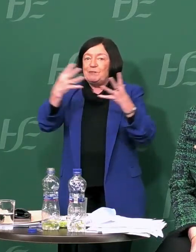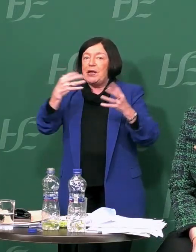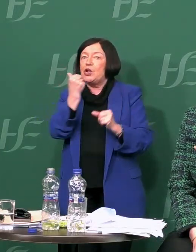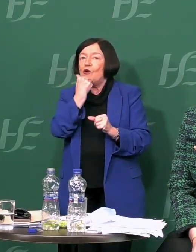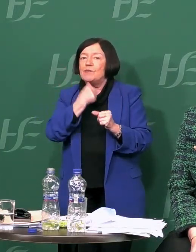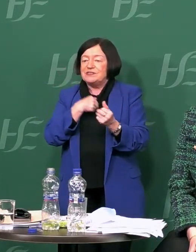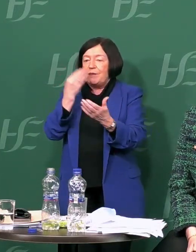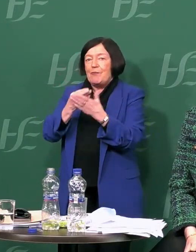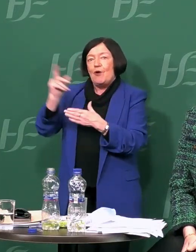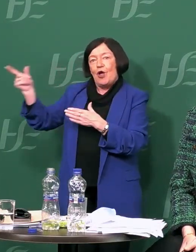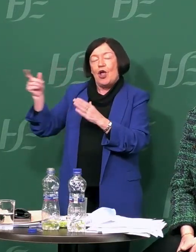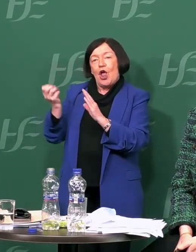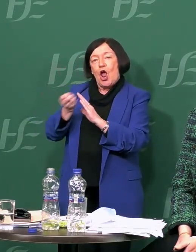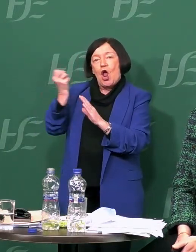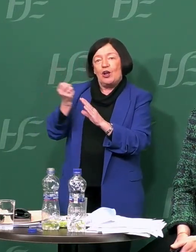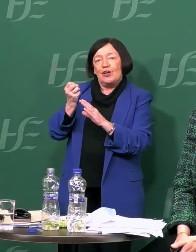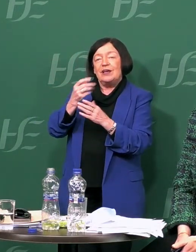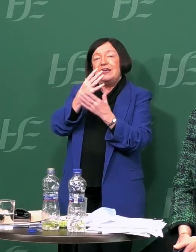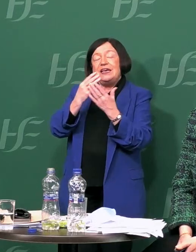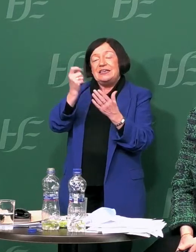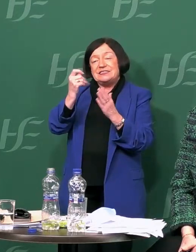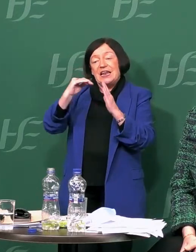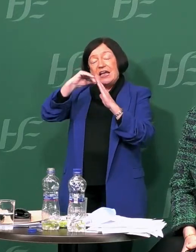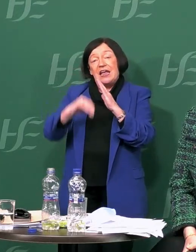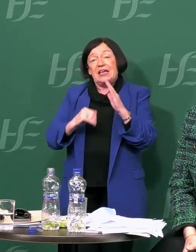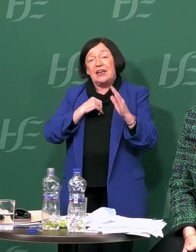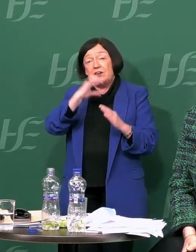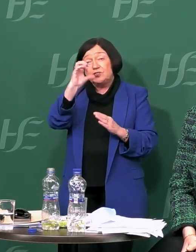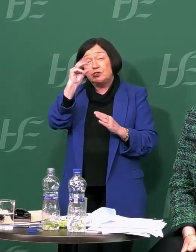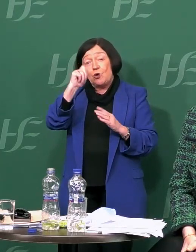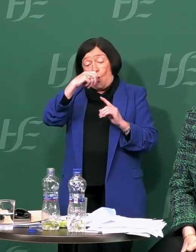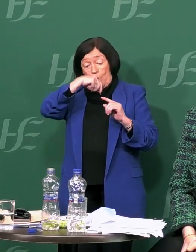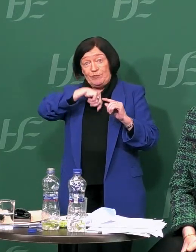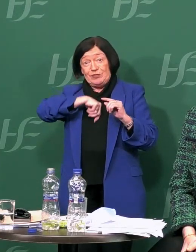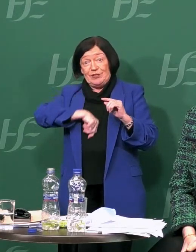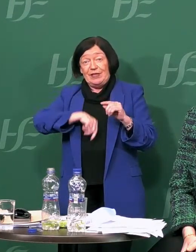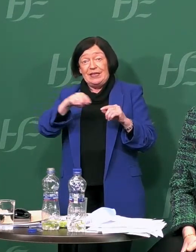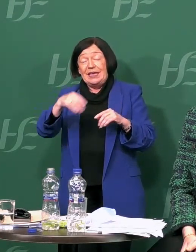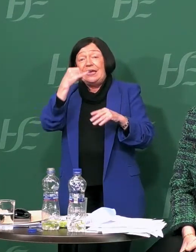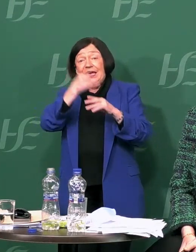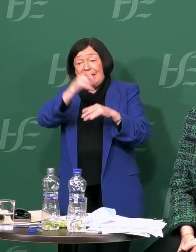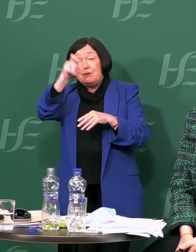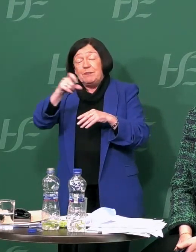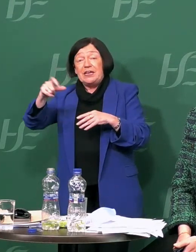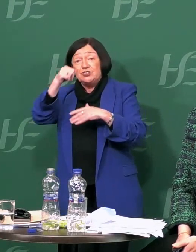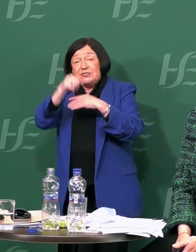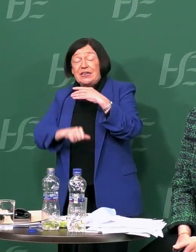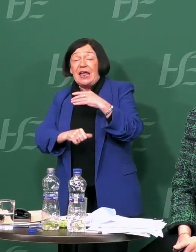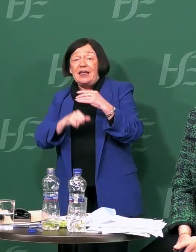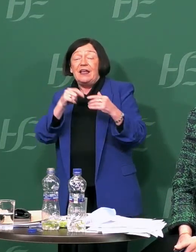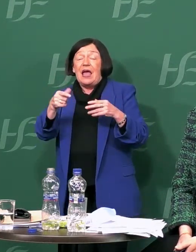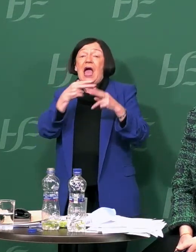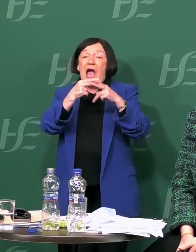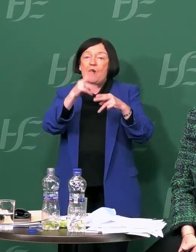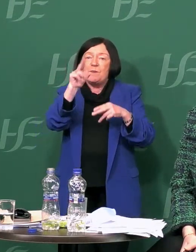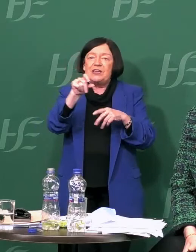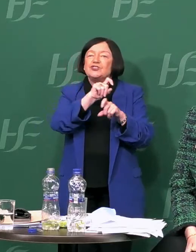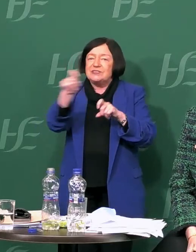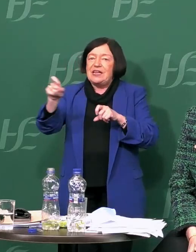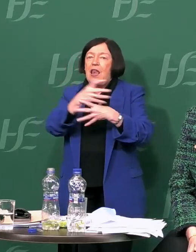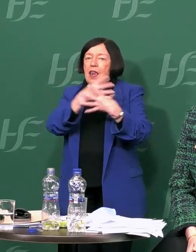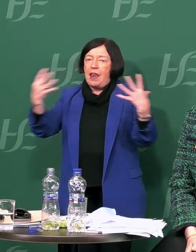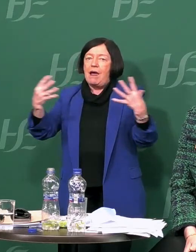that I put up earlier. So again, a slight turn down now in our scopes. Inpatient day case not growing, outpatients still a big